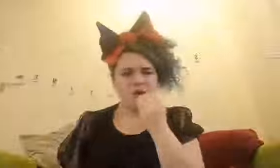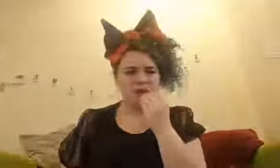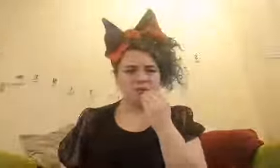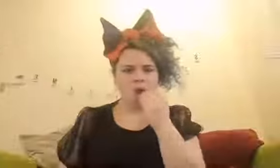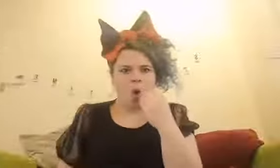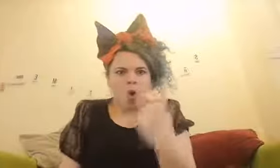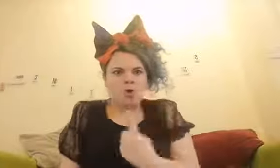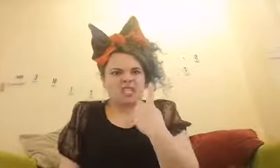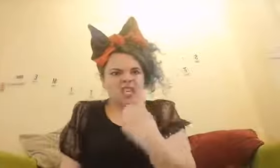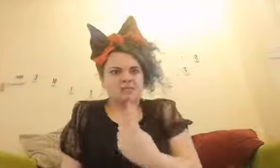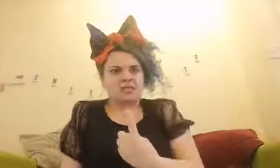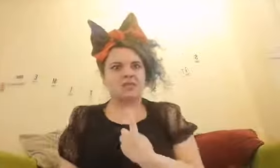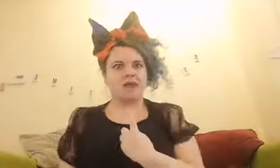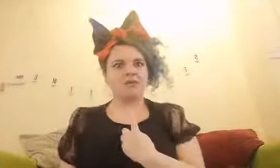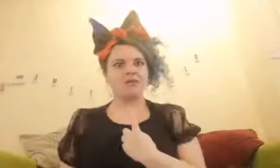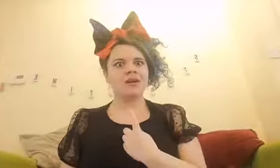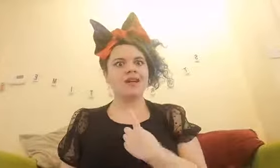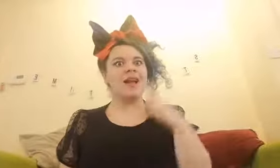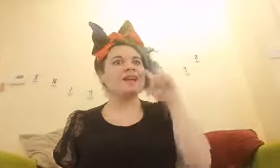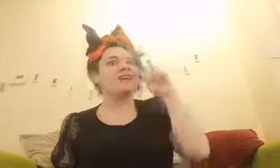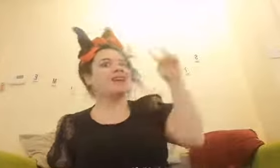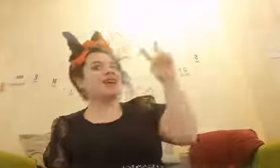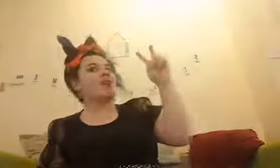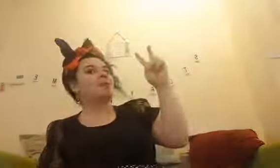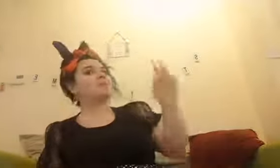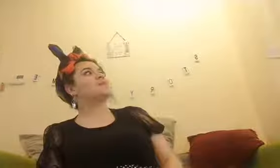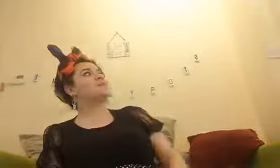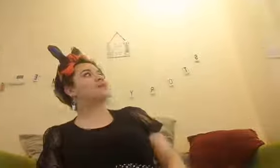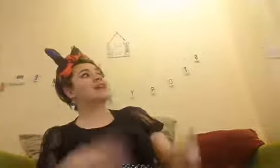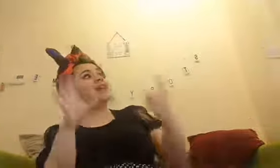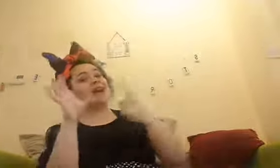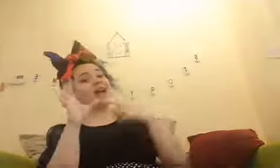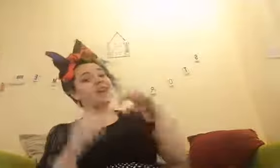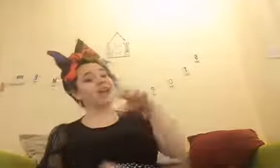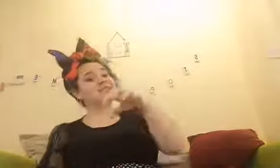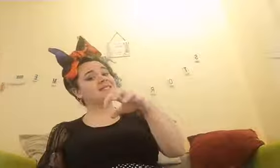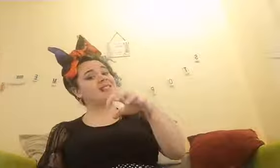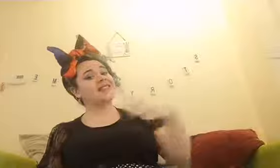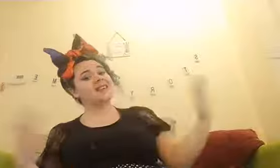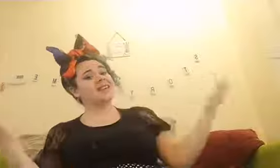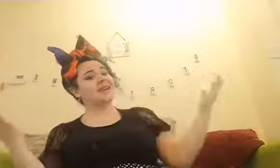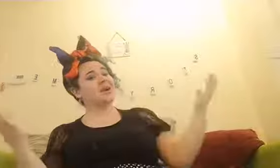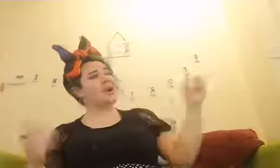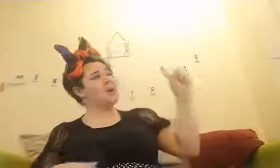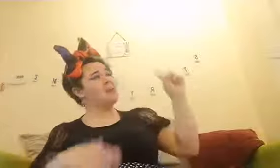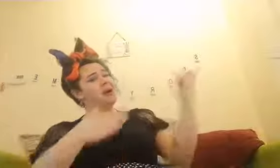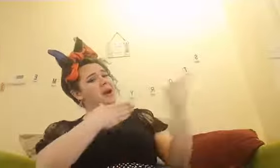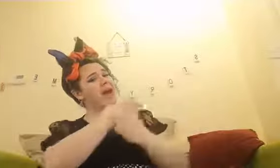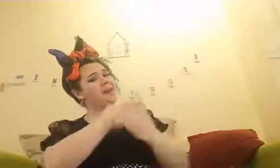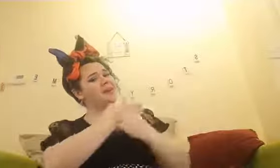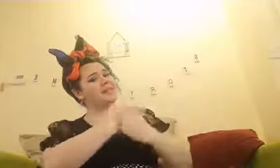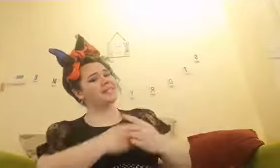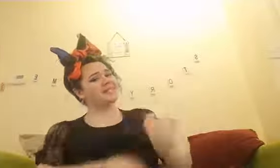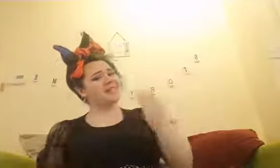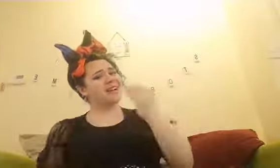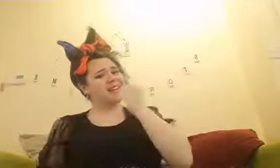food all to himself, and looking up, Anansi, what happened? And